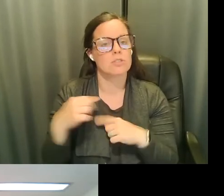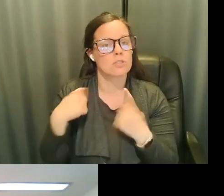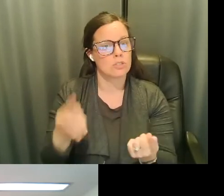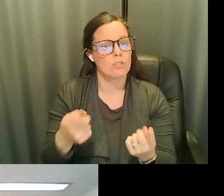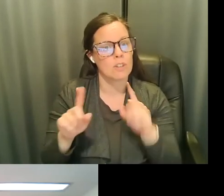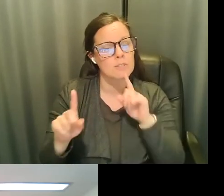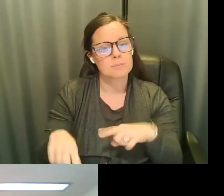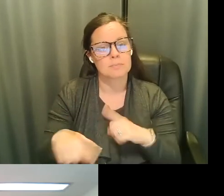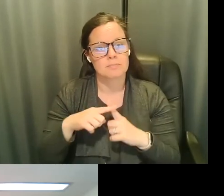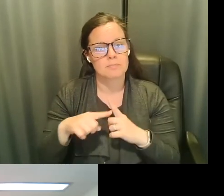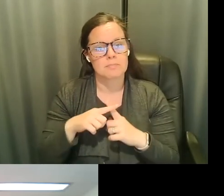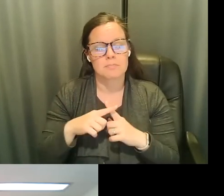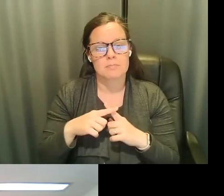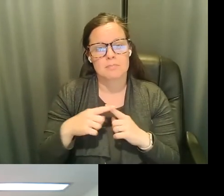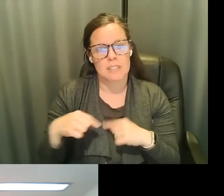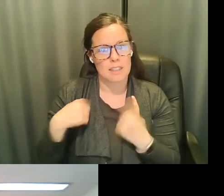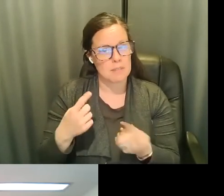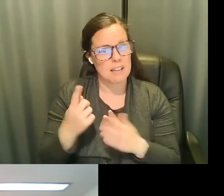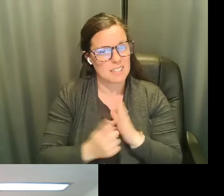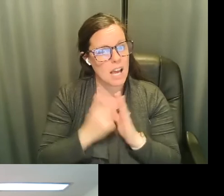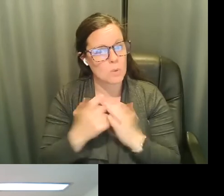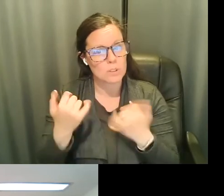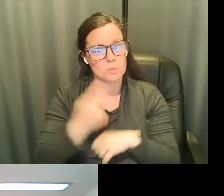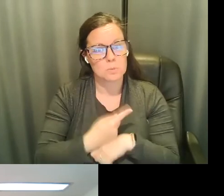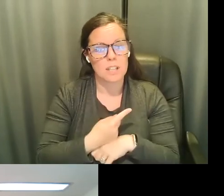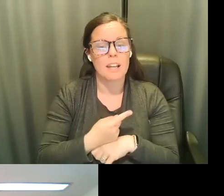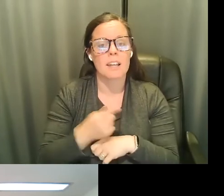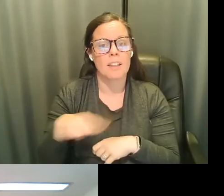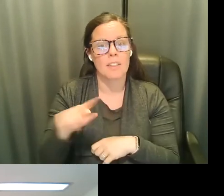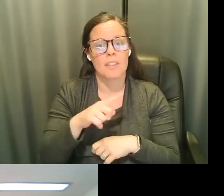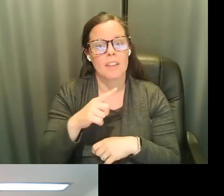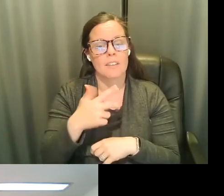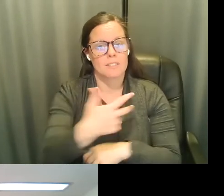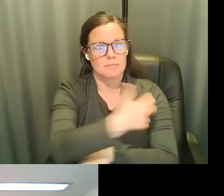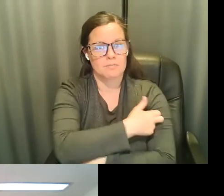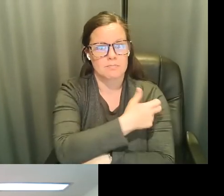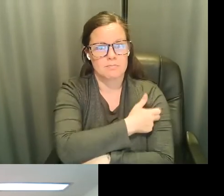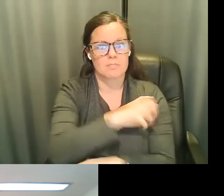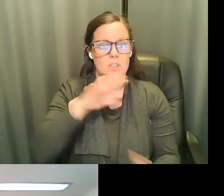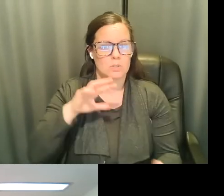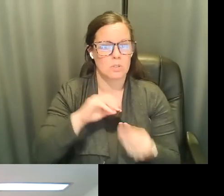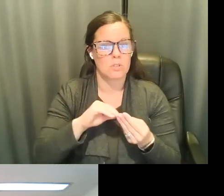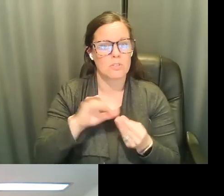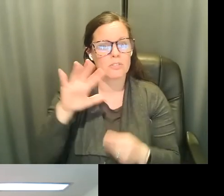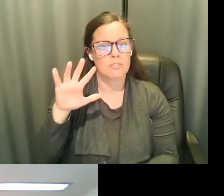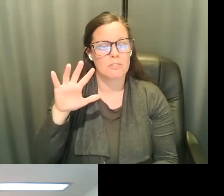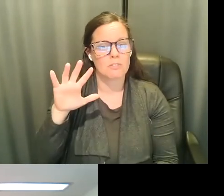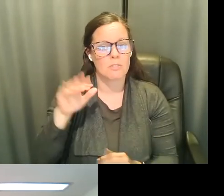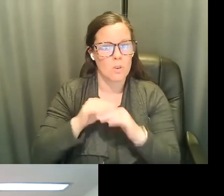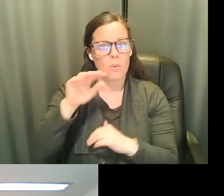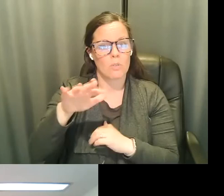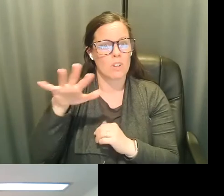and within the last hour today, they have given for a total of over